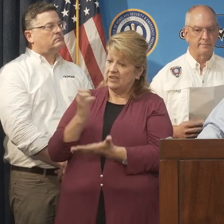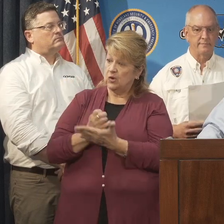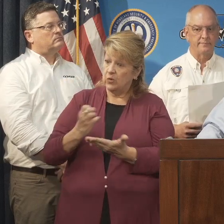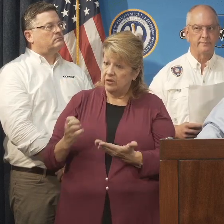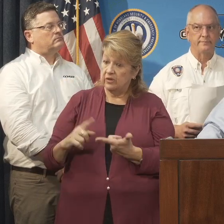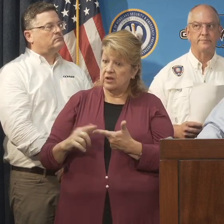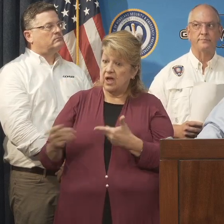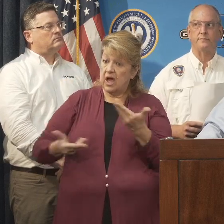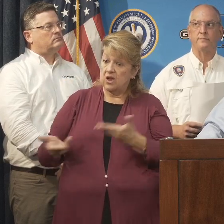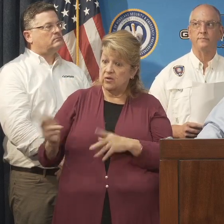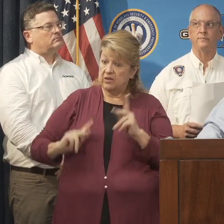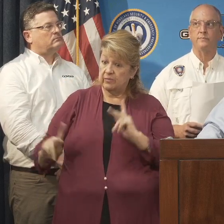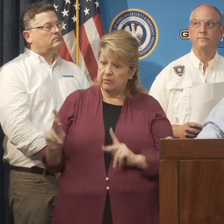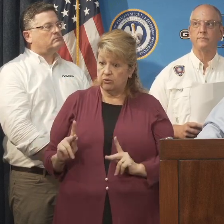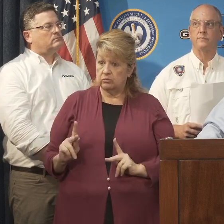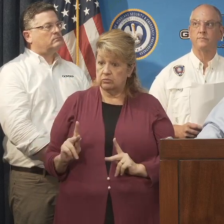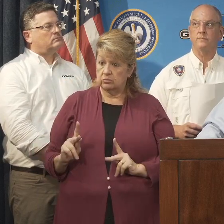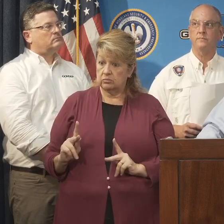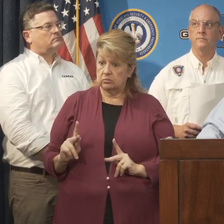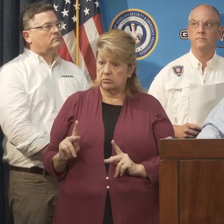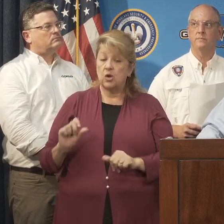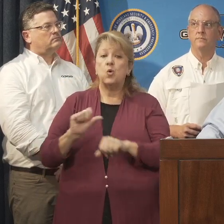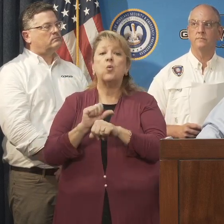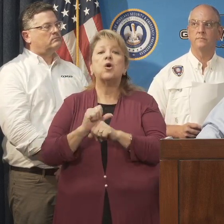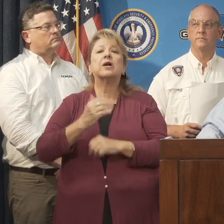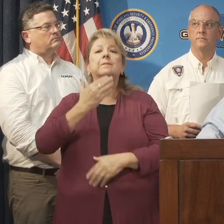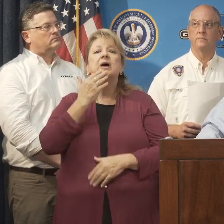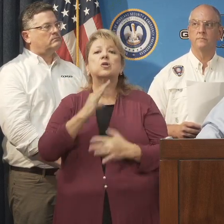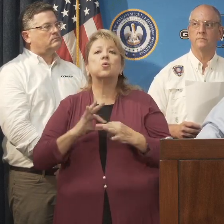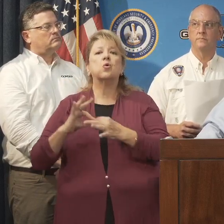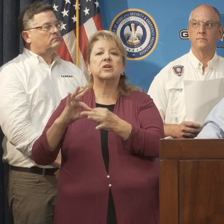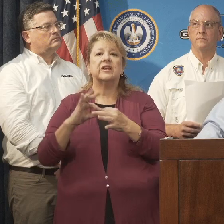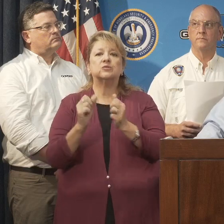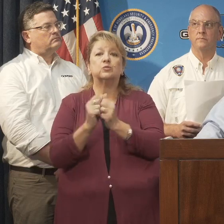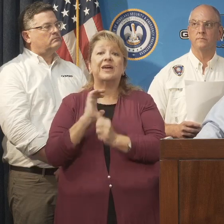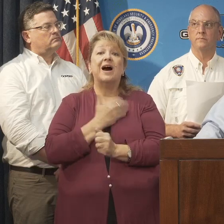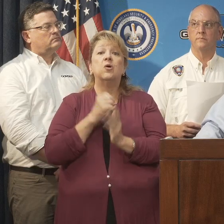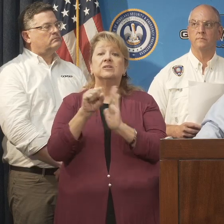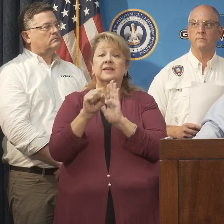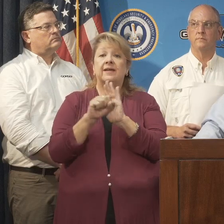more personnel, and we're going to work towards better coordination between our state